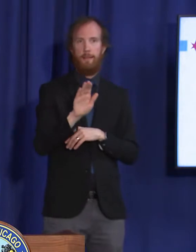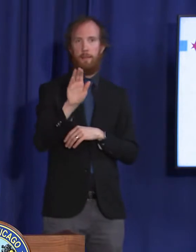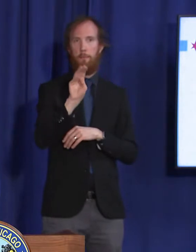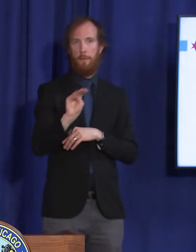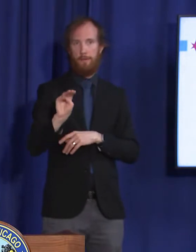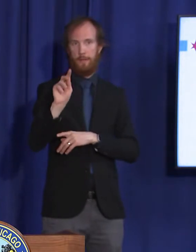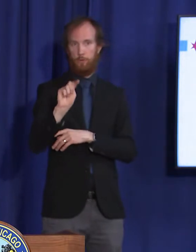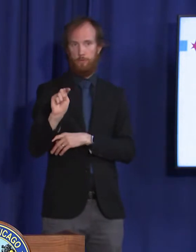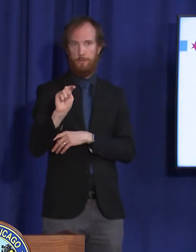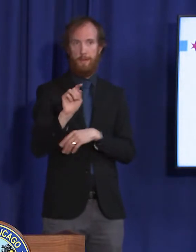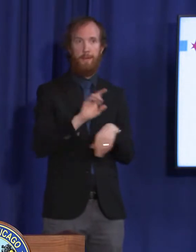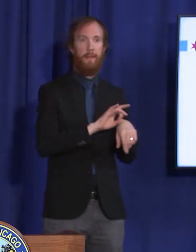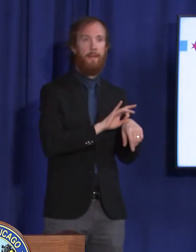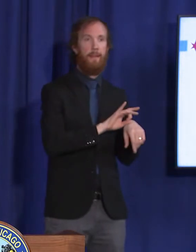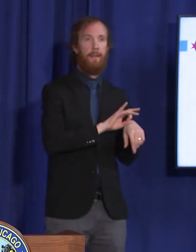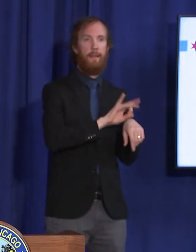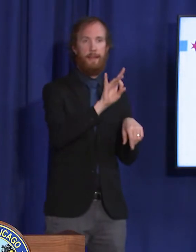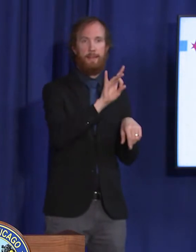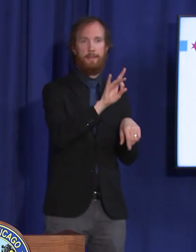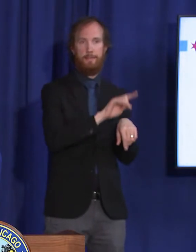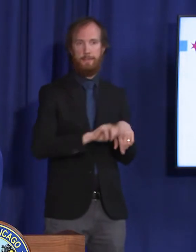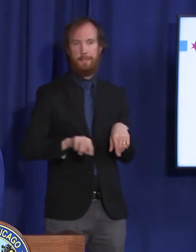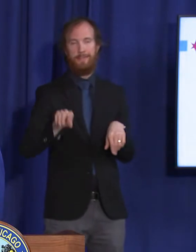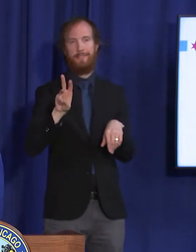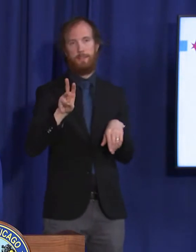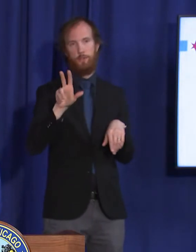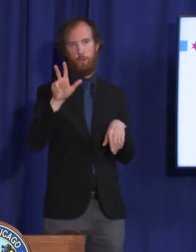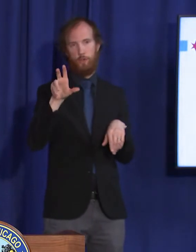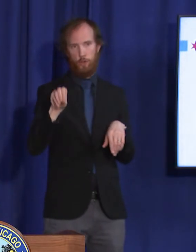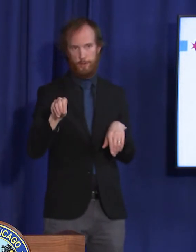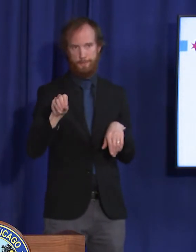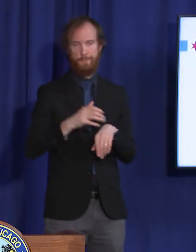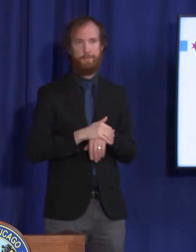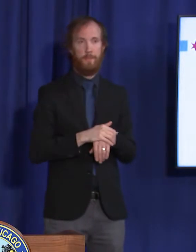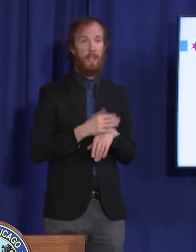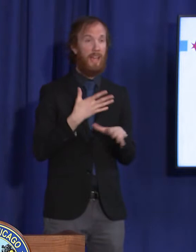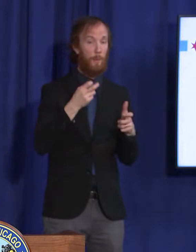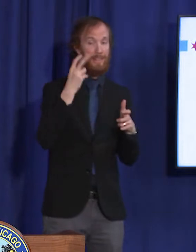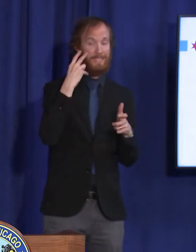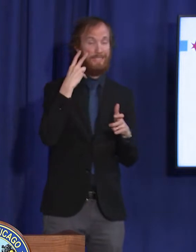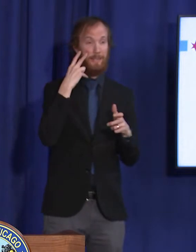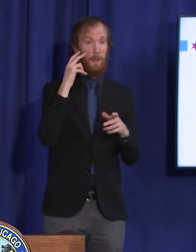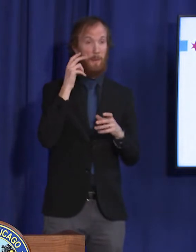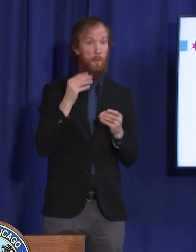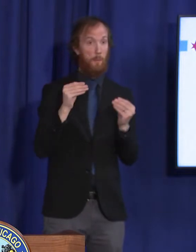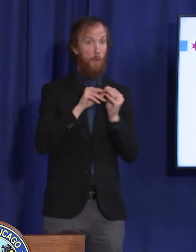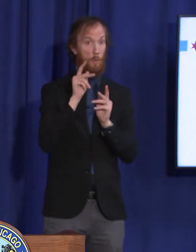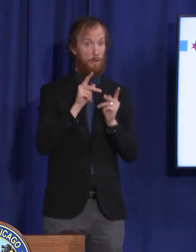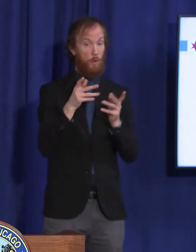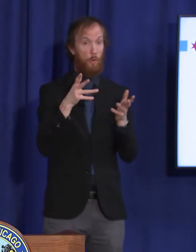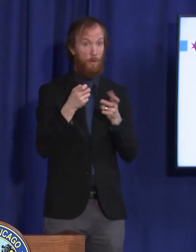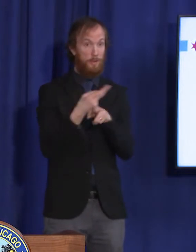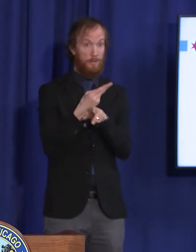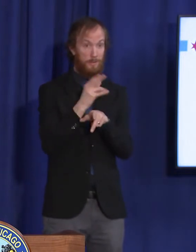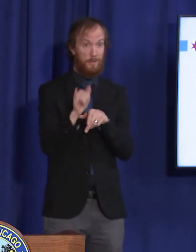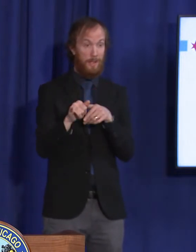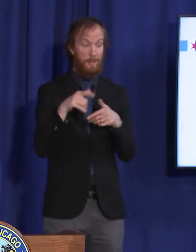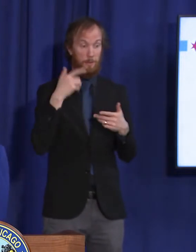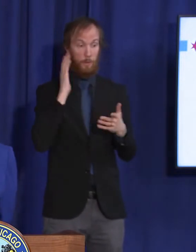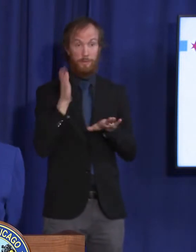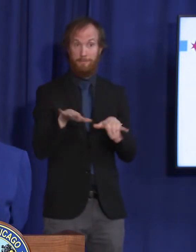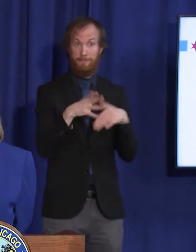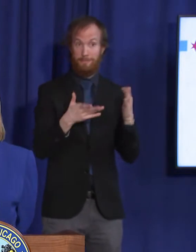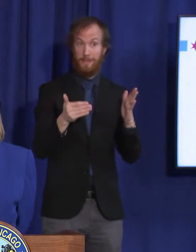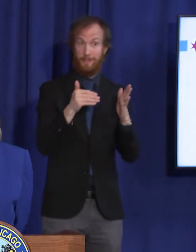to 6:30 p.m. I would like nothing more than to see demand for this spike up so much that we lift it back up, but that's where we're looking at our